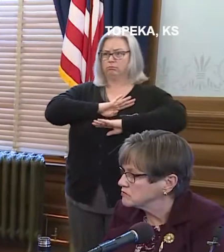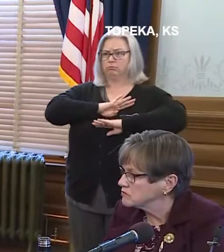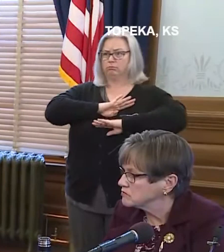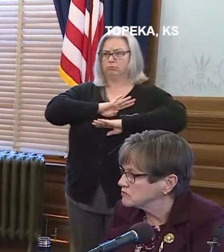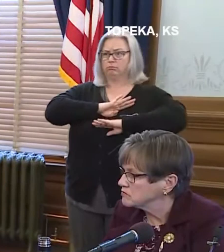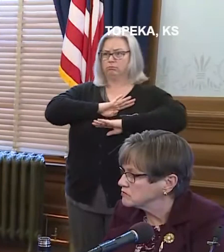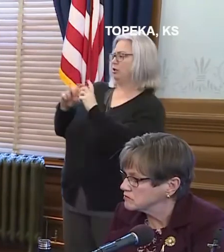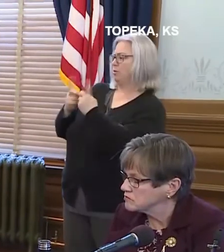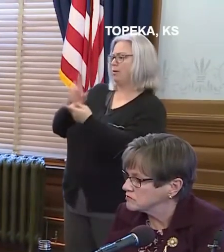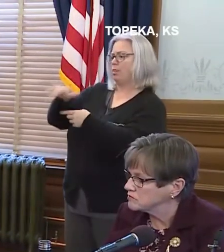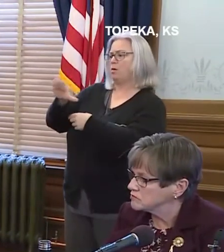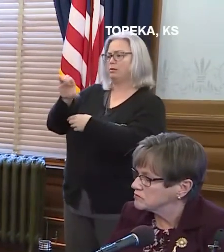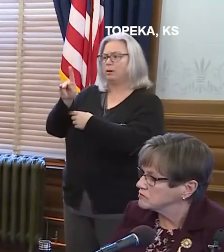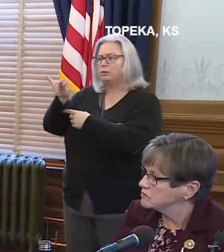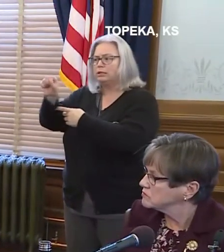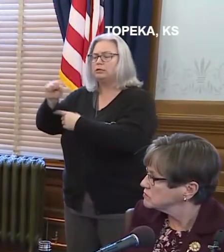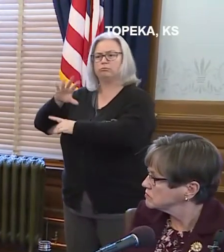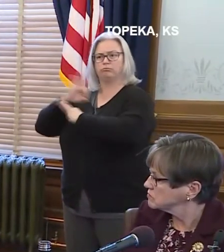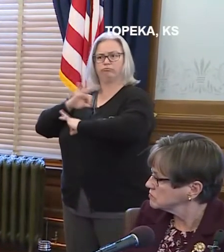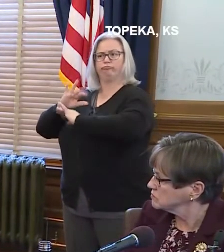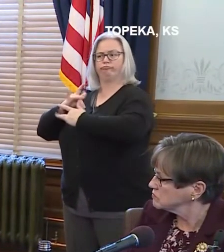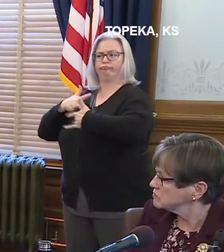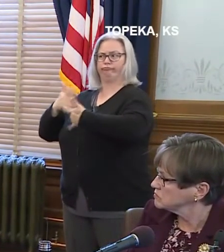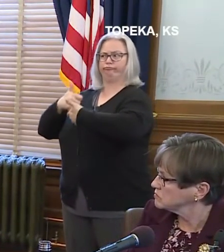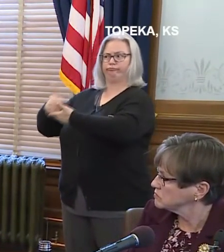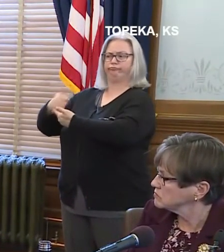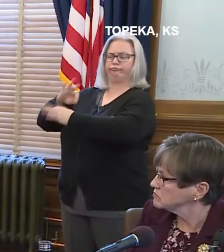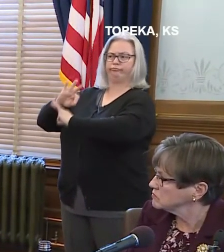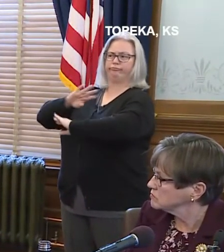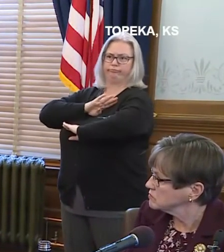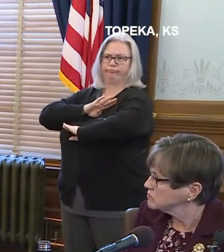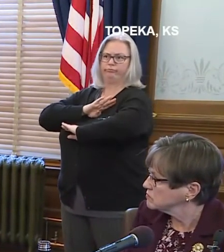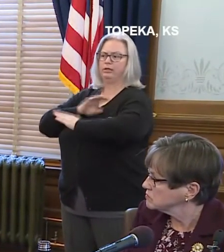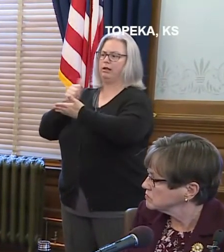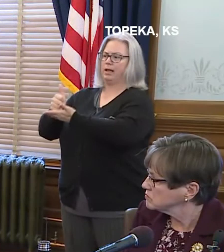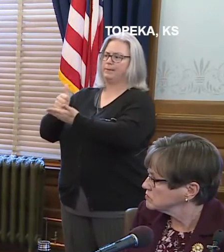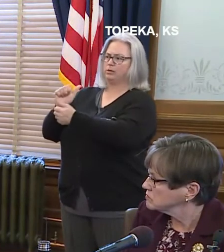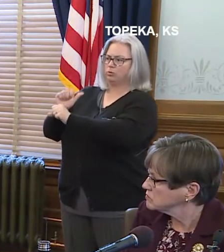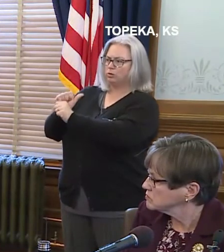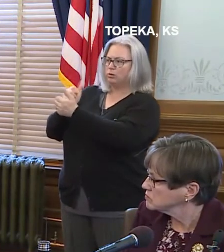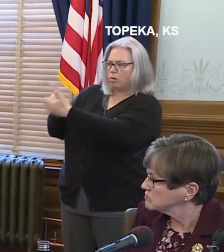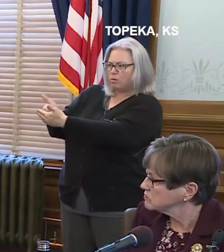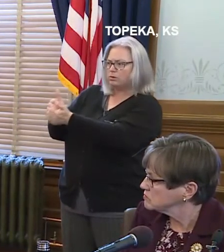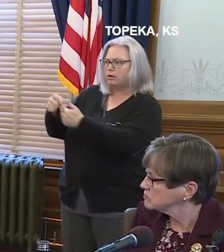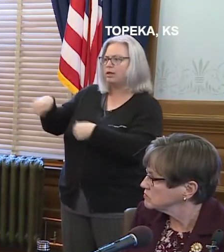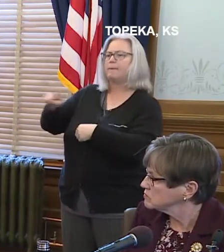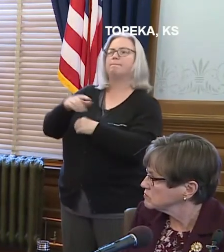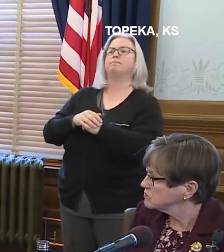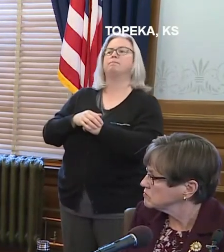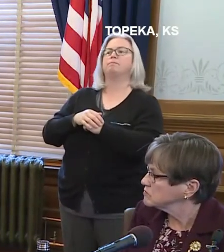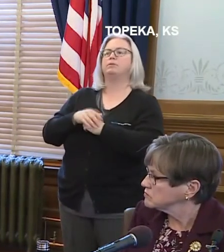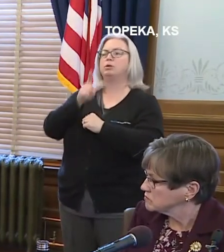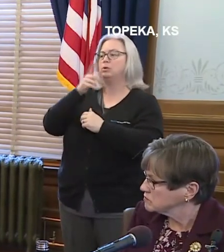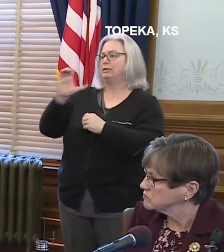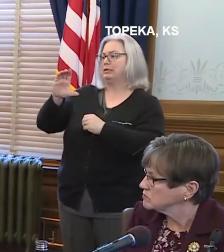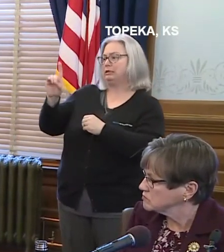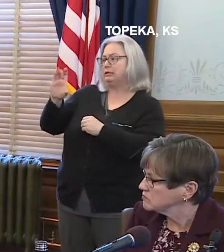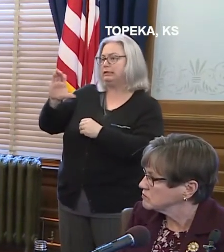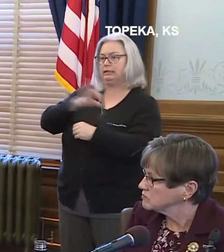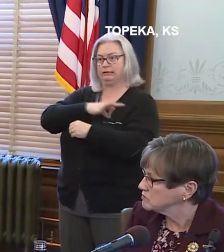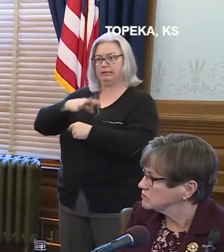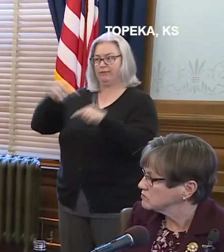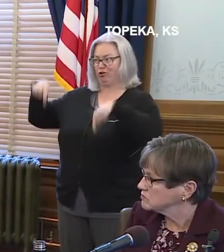those counties by way of assisting the companies and working very closely. We've got CDC here on the ground